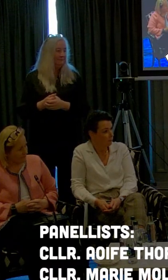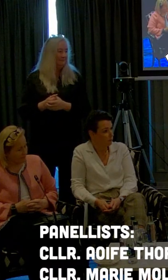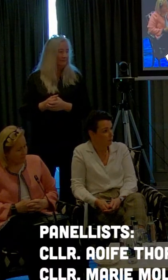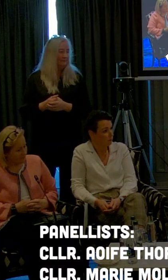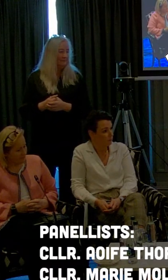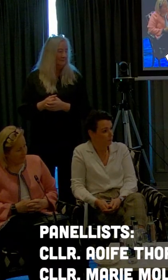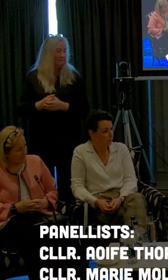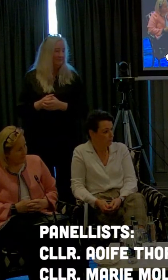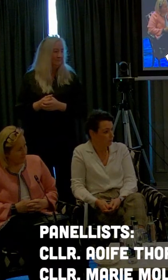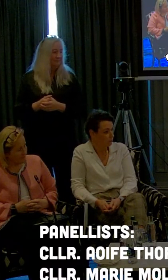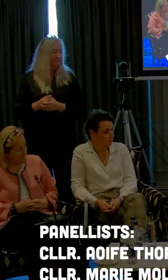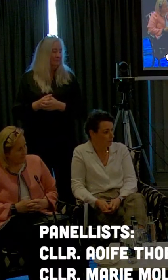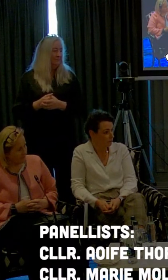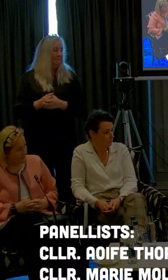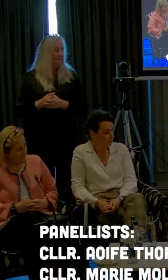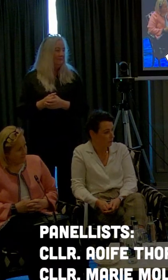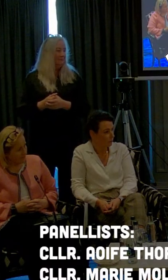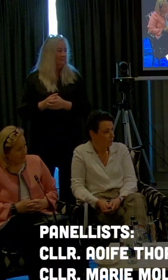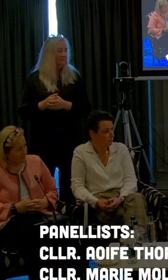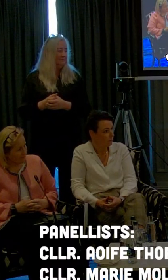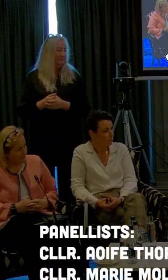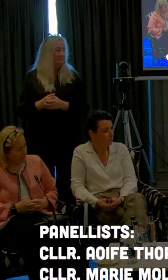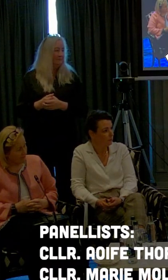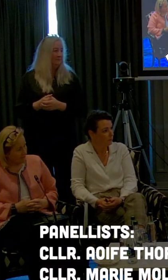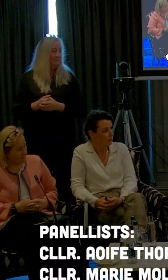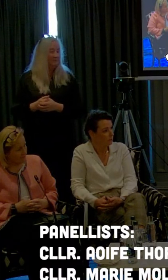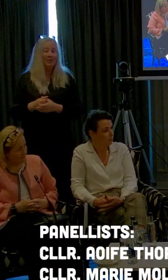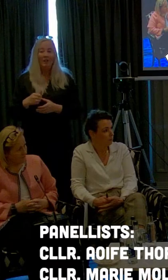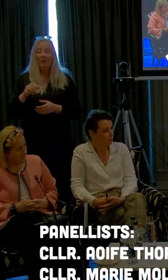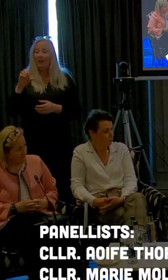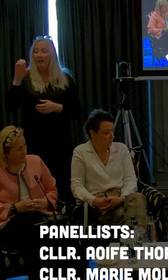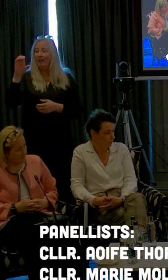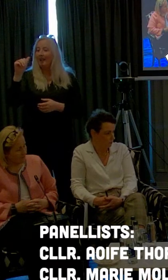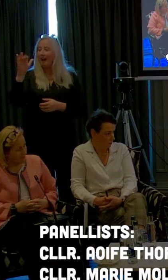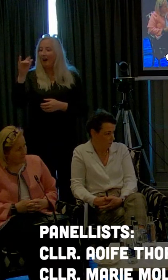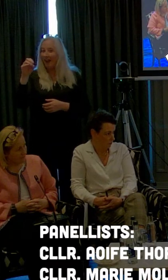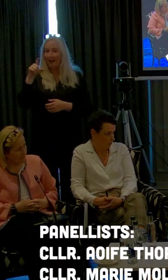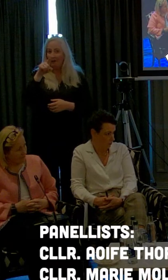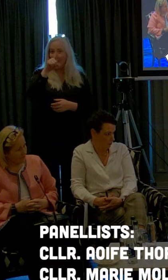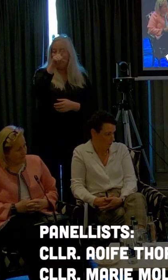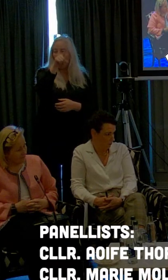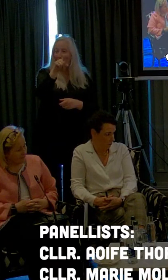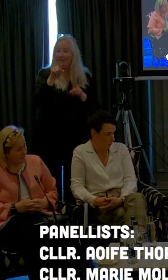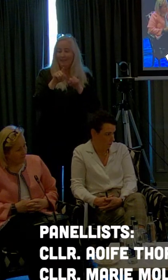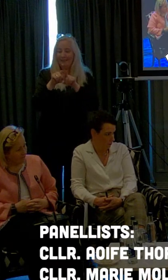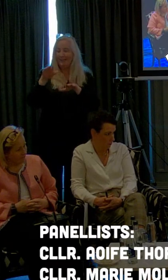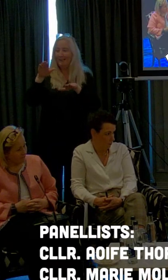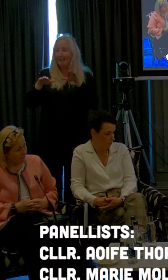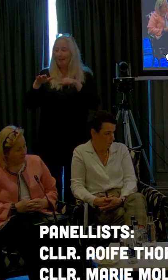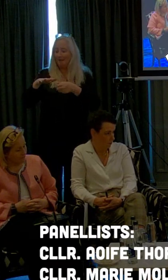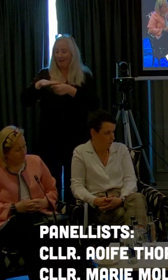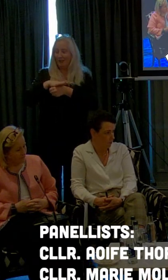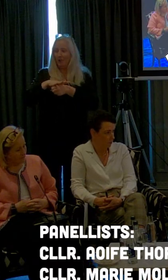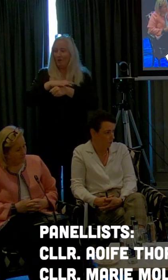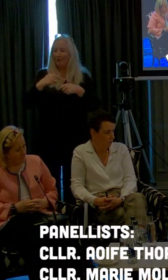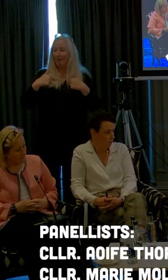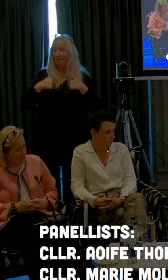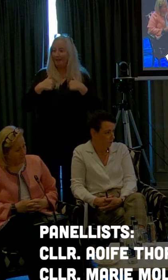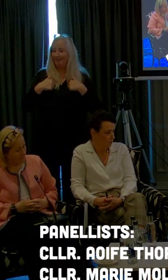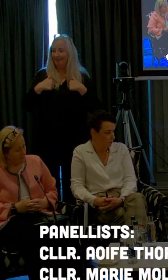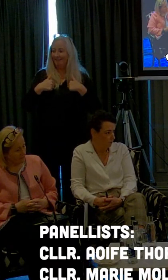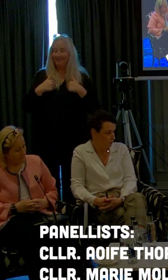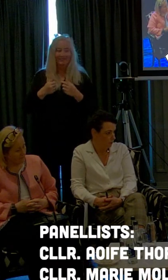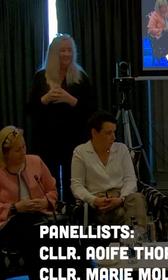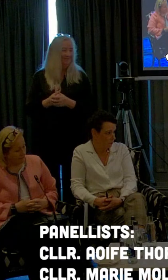Caroline, thank you for the question. Caroline, you're in a very similar situation to what I was. You are a secretary